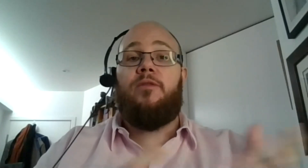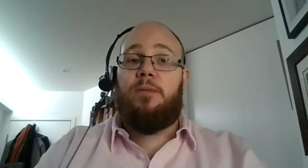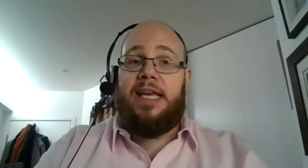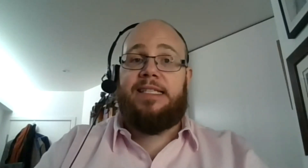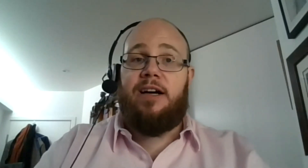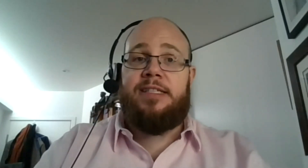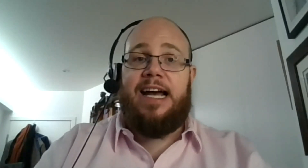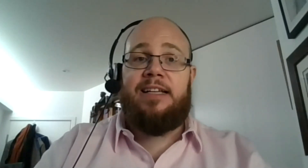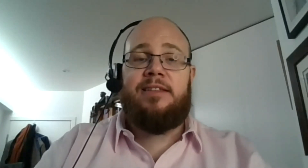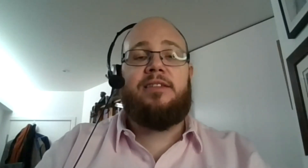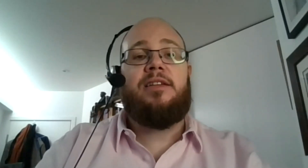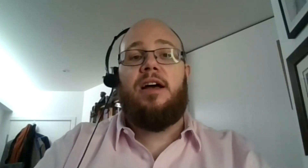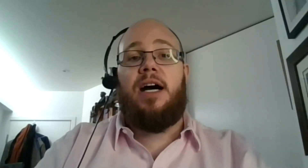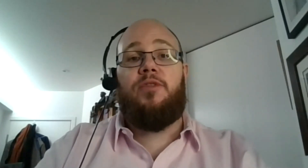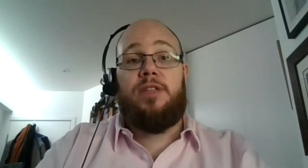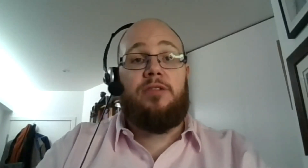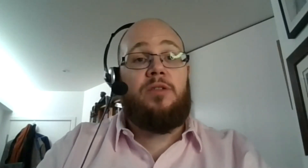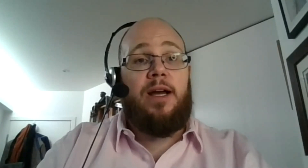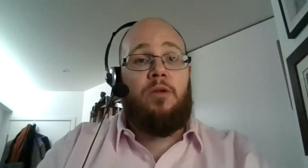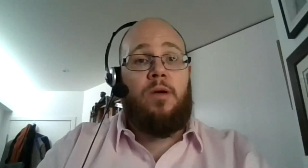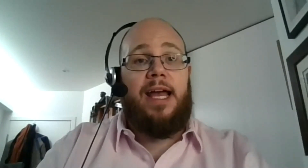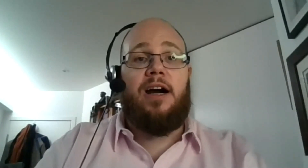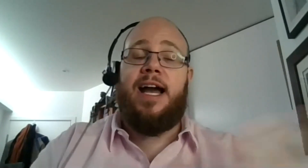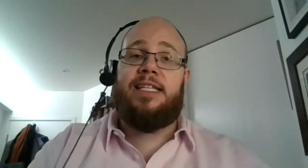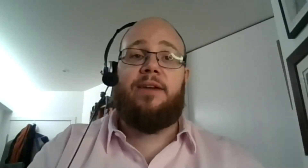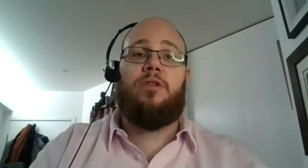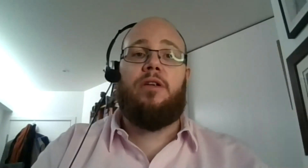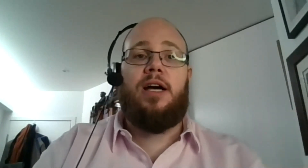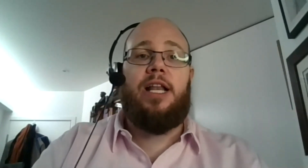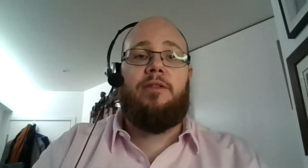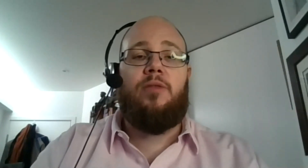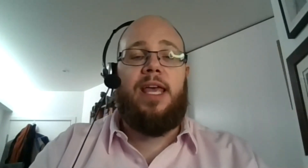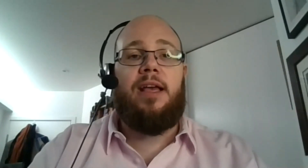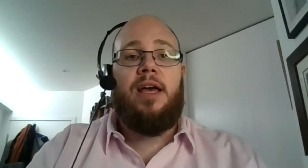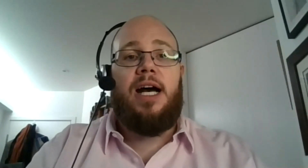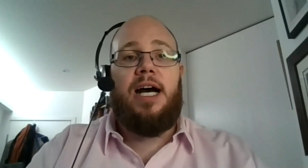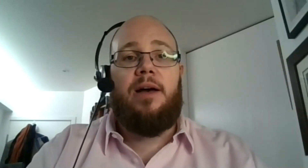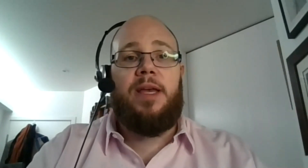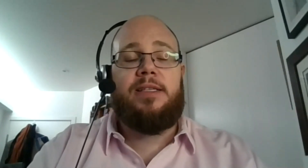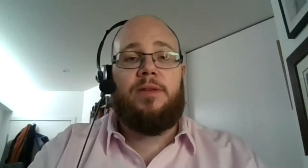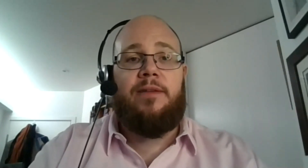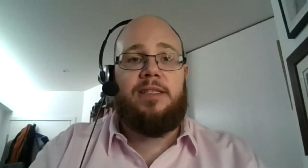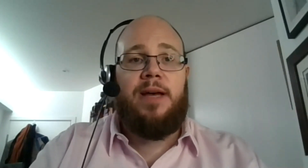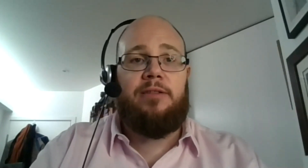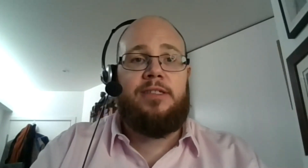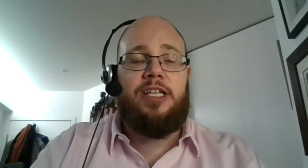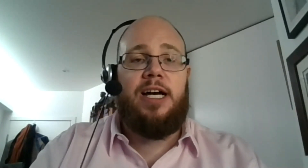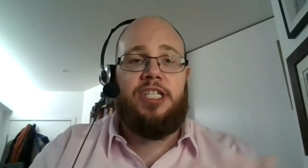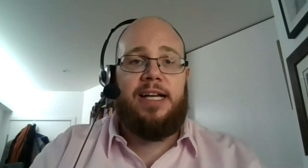the PCR tests, the results are quite quick. I had to have one earlier in the week because I was having some health checks